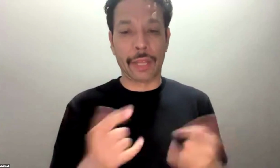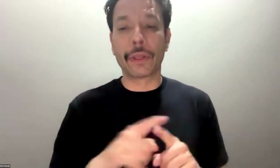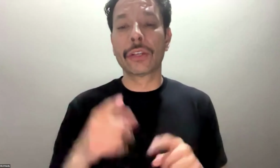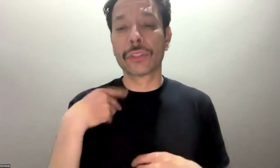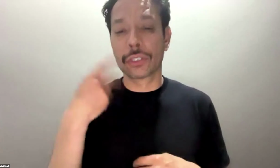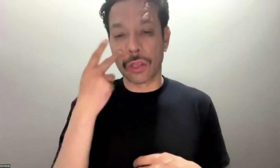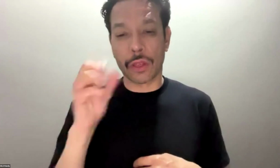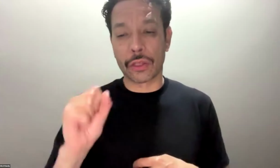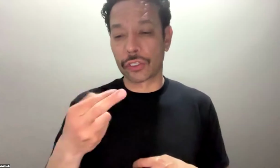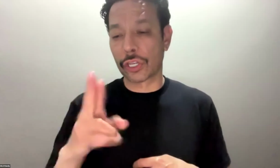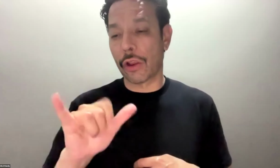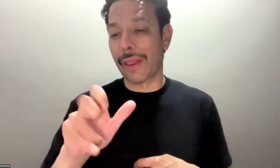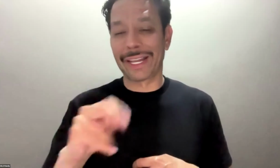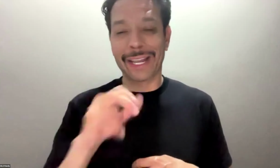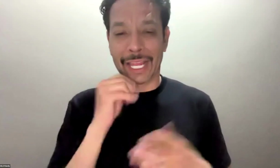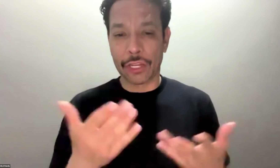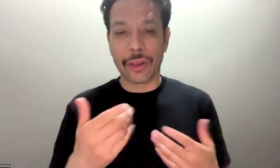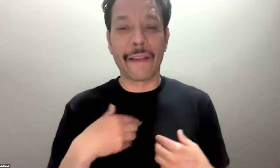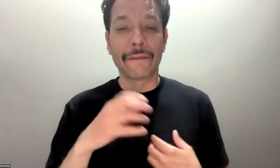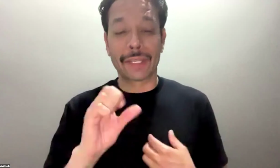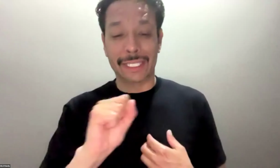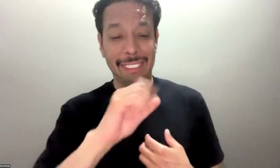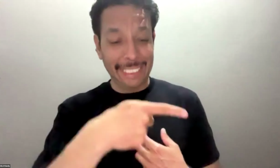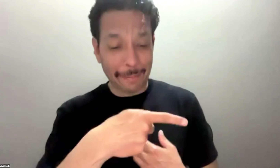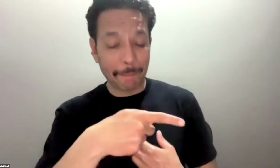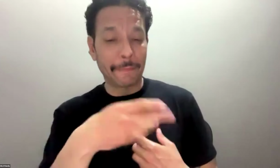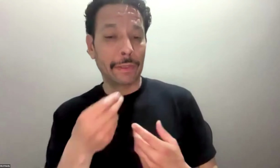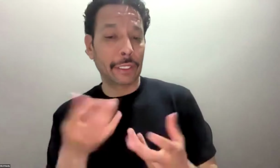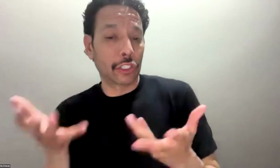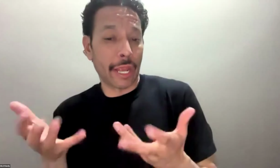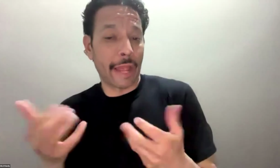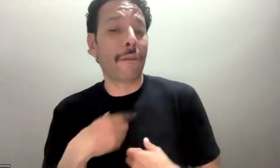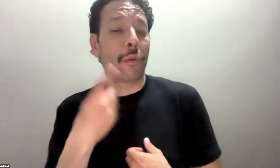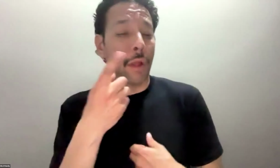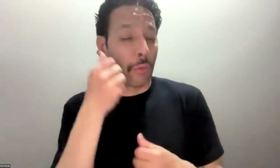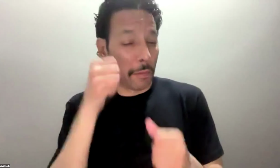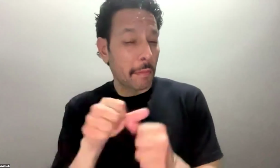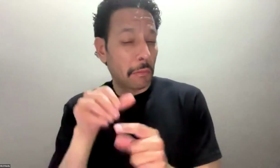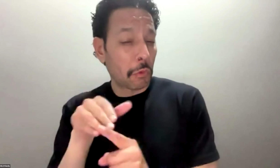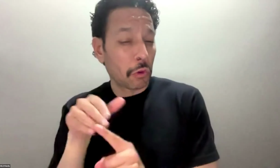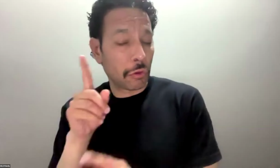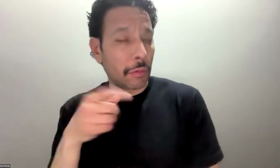the sip and chat, there is one reminder that